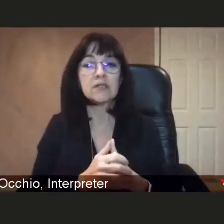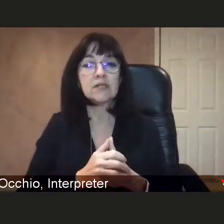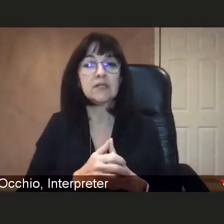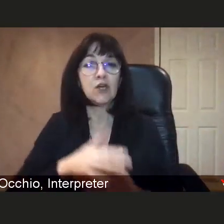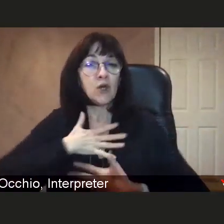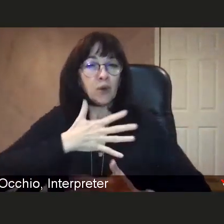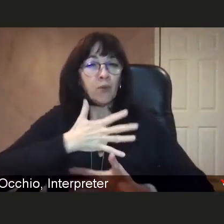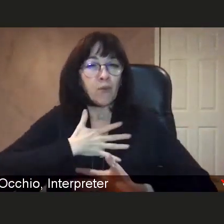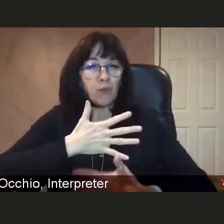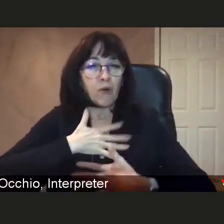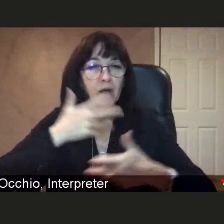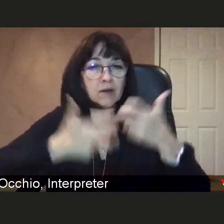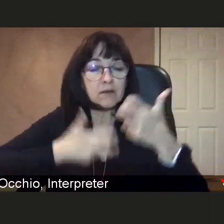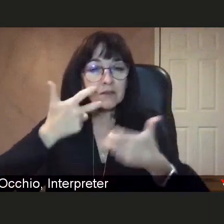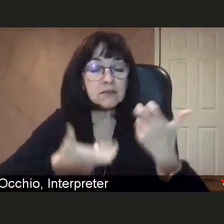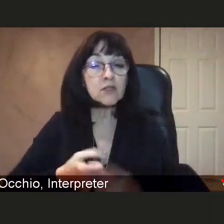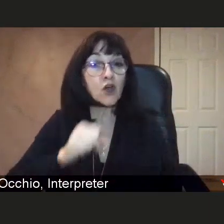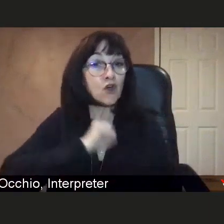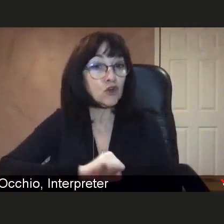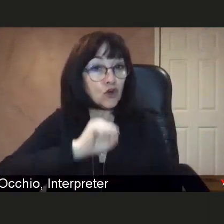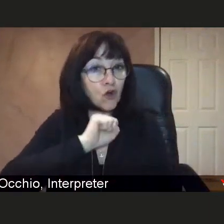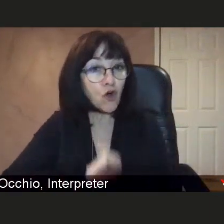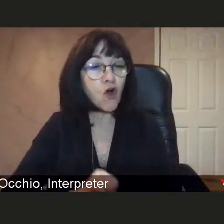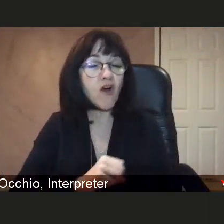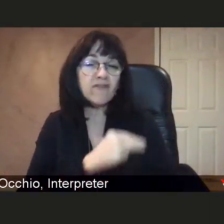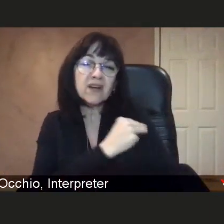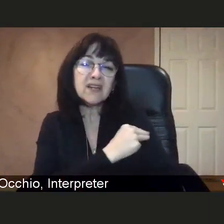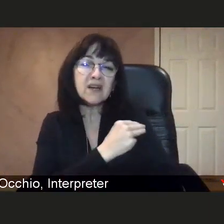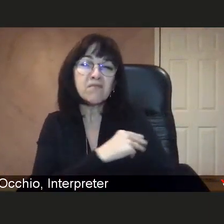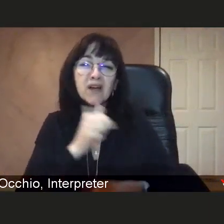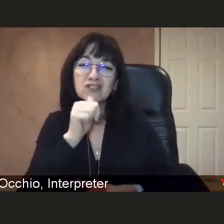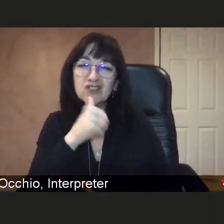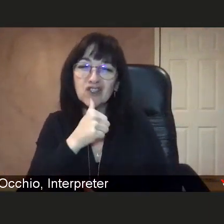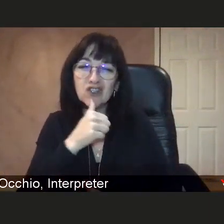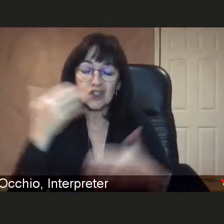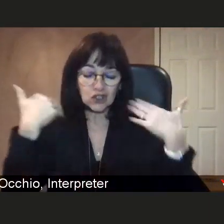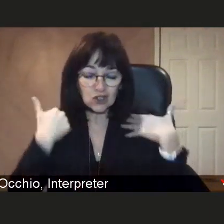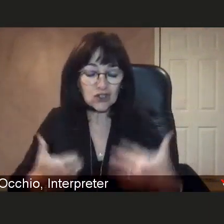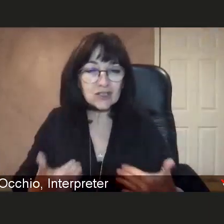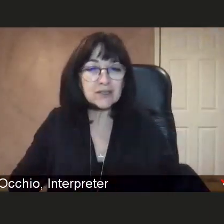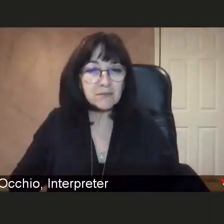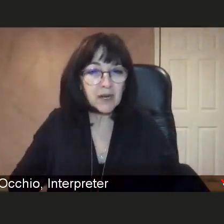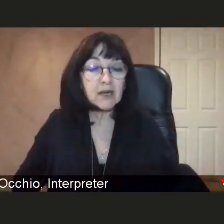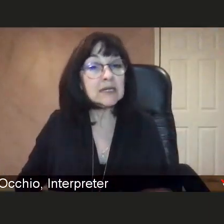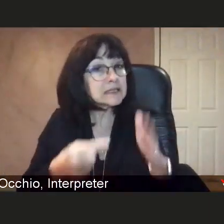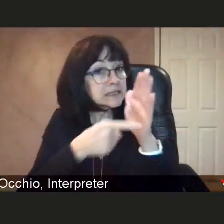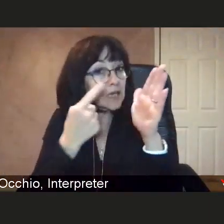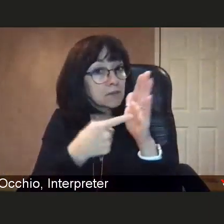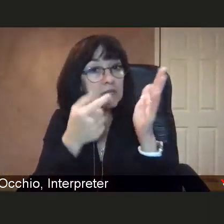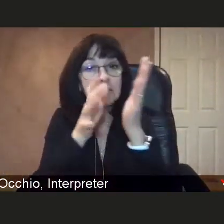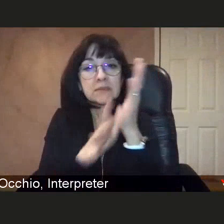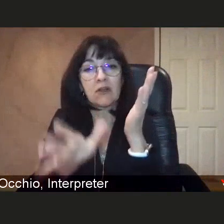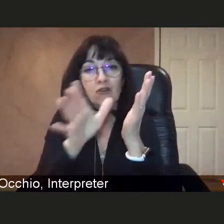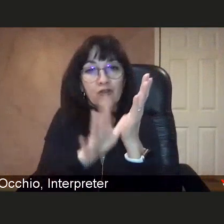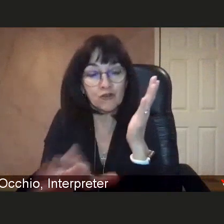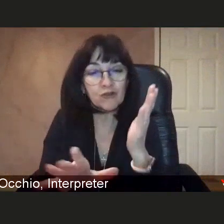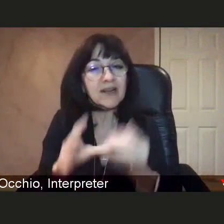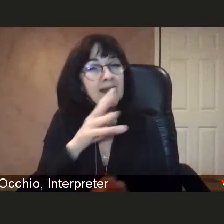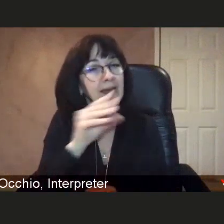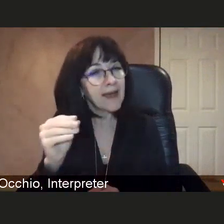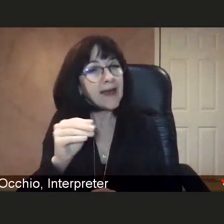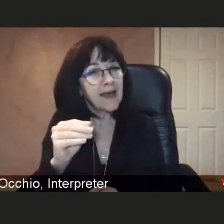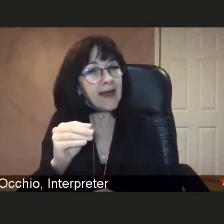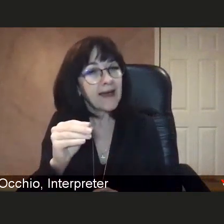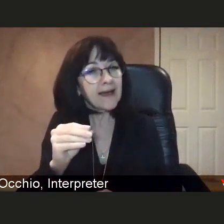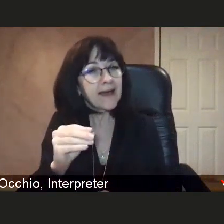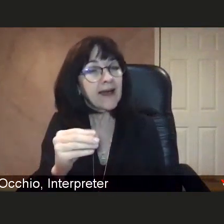cough, muscle aches, sometimes diarrhea, and interestingly, occasionally a new loss of